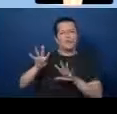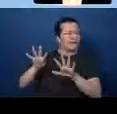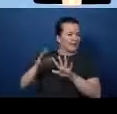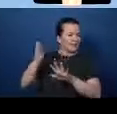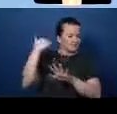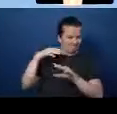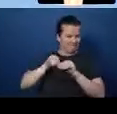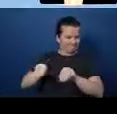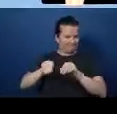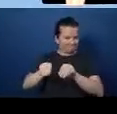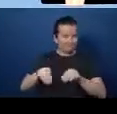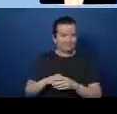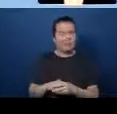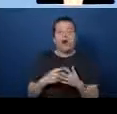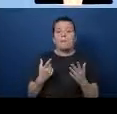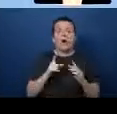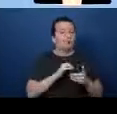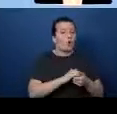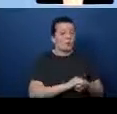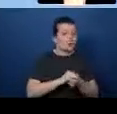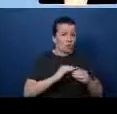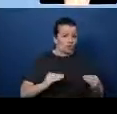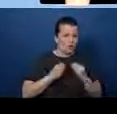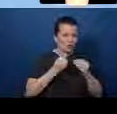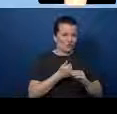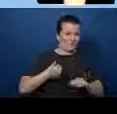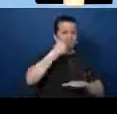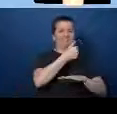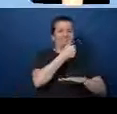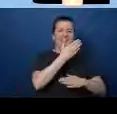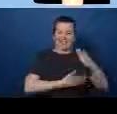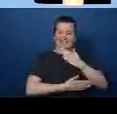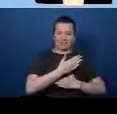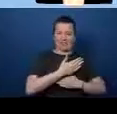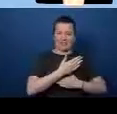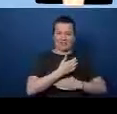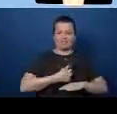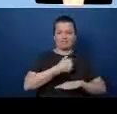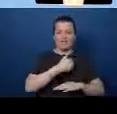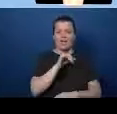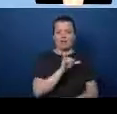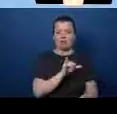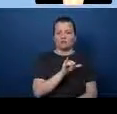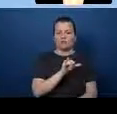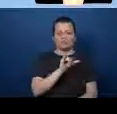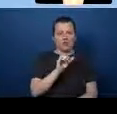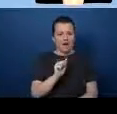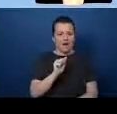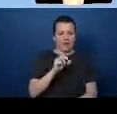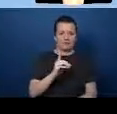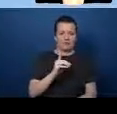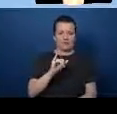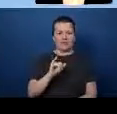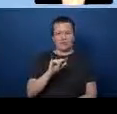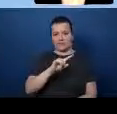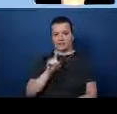youth-led organizations of persons with disabilities, which is called Youth Action for Disability Inclusion